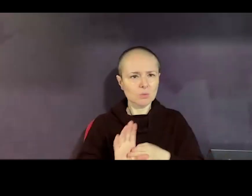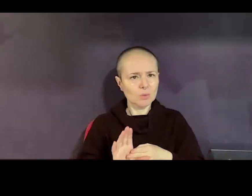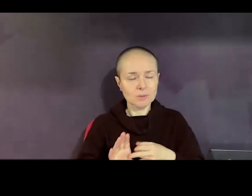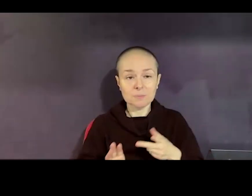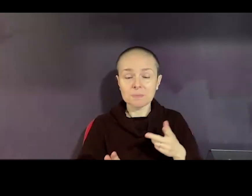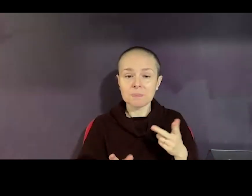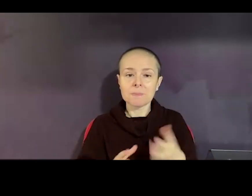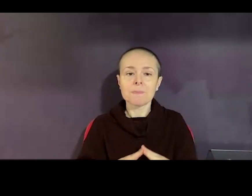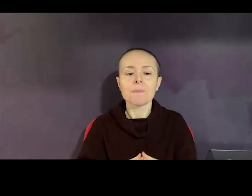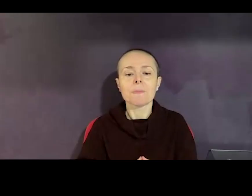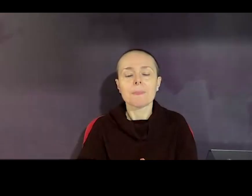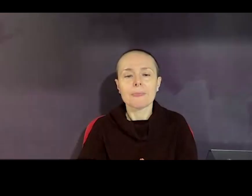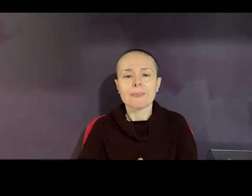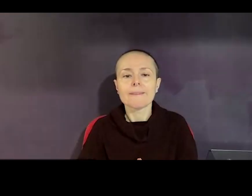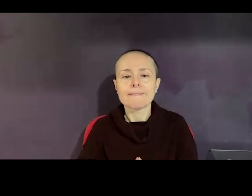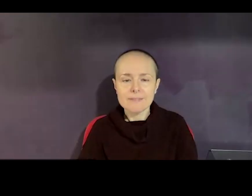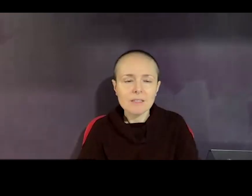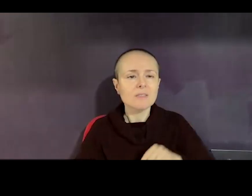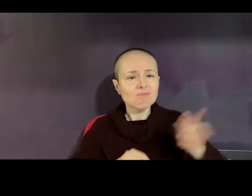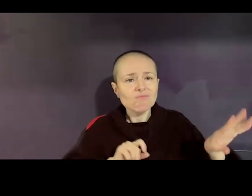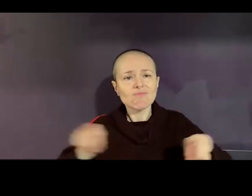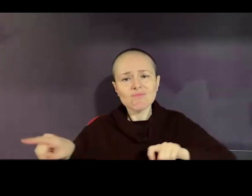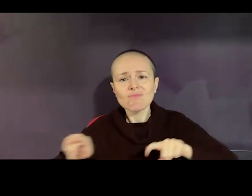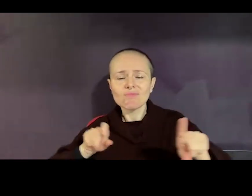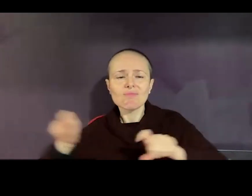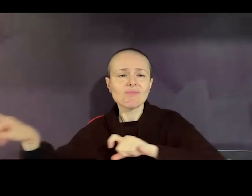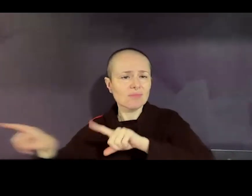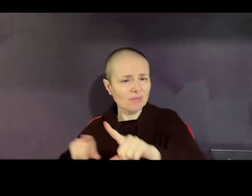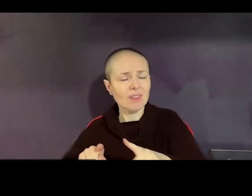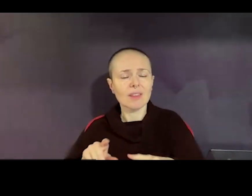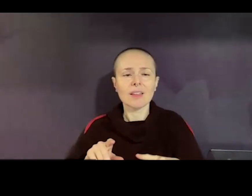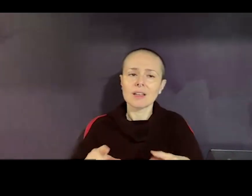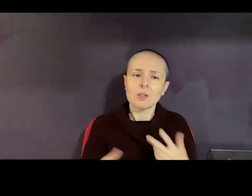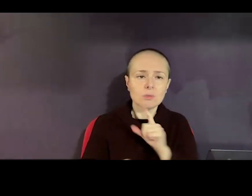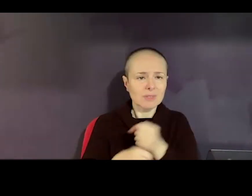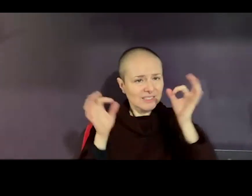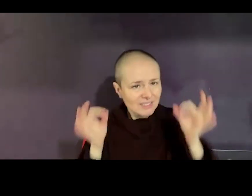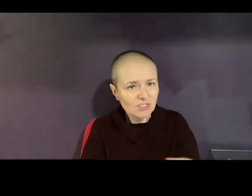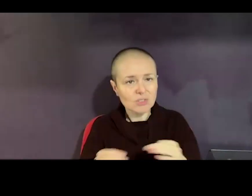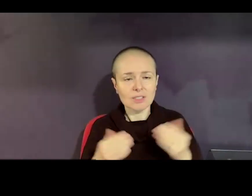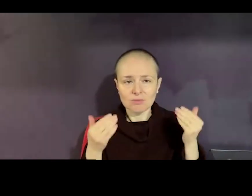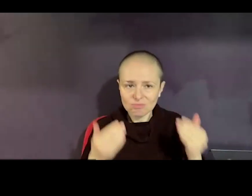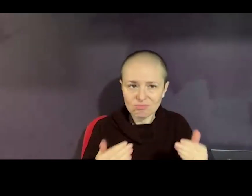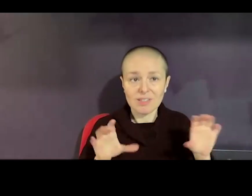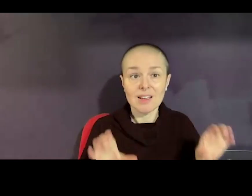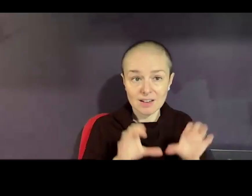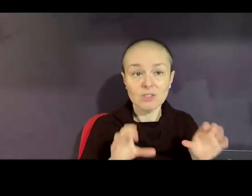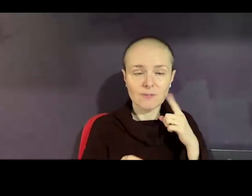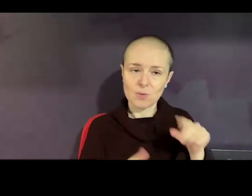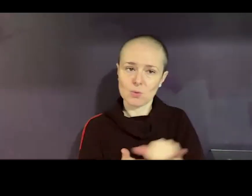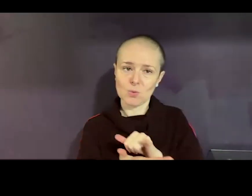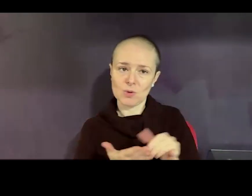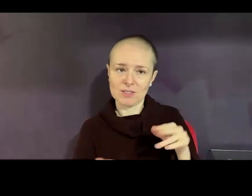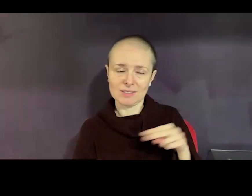out, moving and taking actions and making moves for our New York City dance. So what I'm going to ask people to do is we're going to play